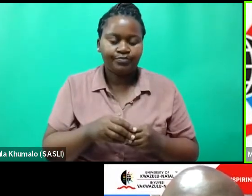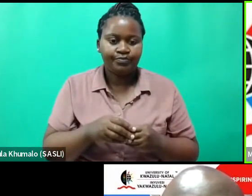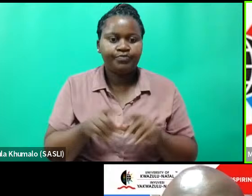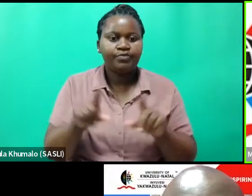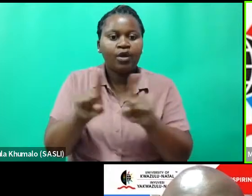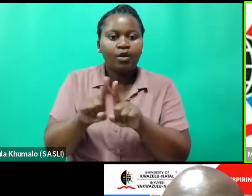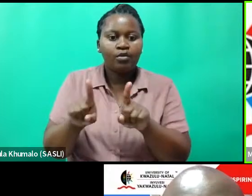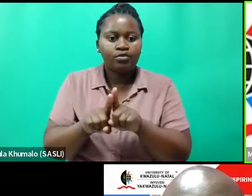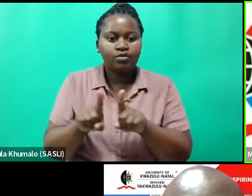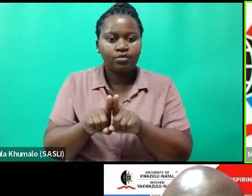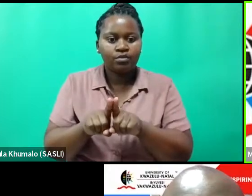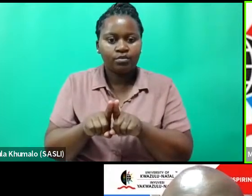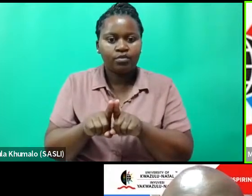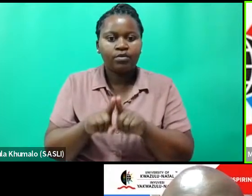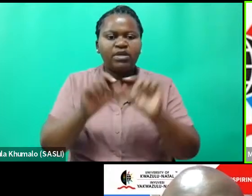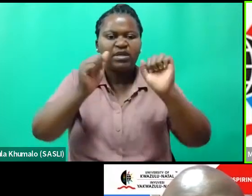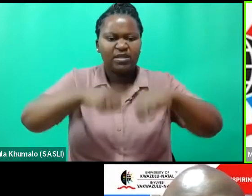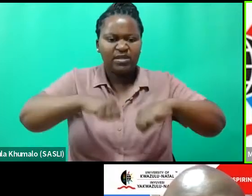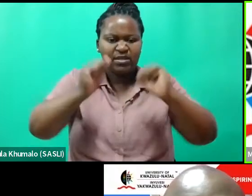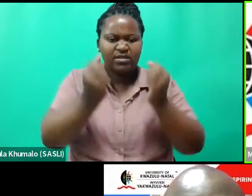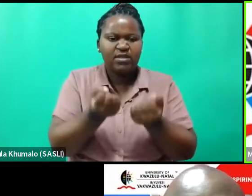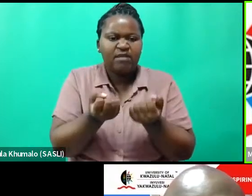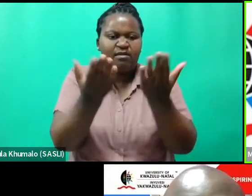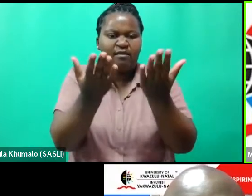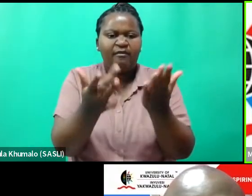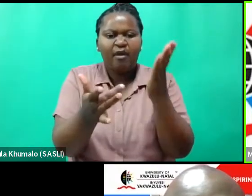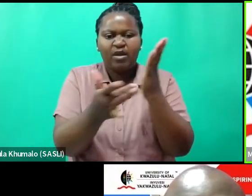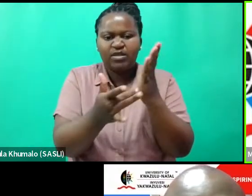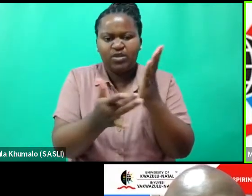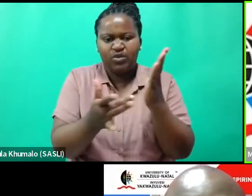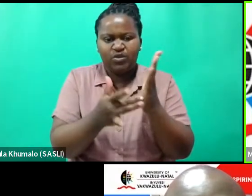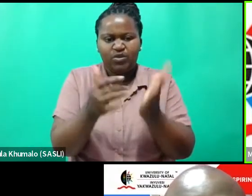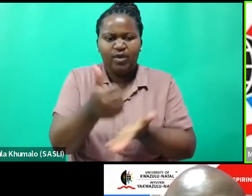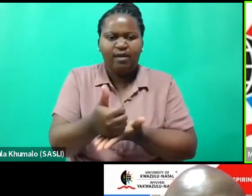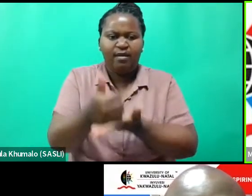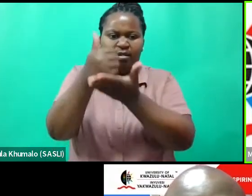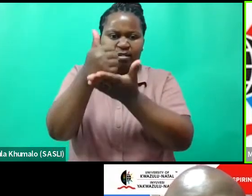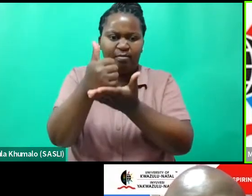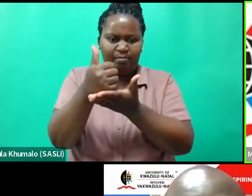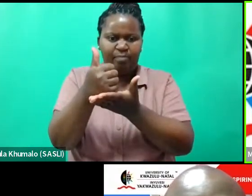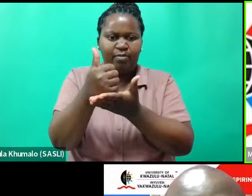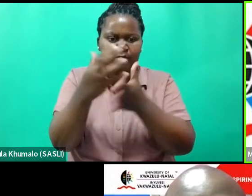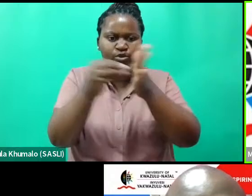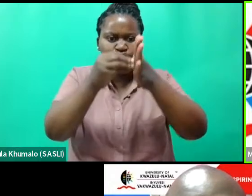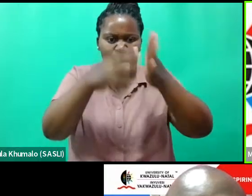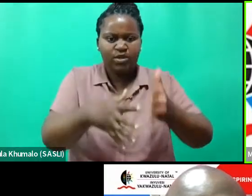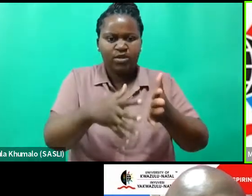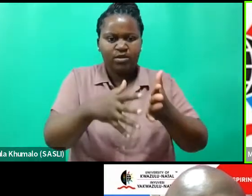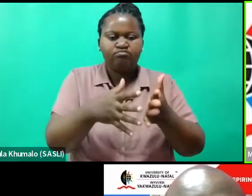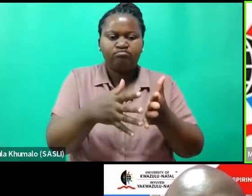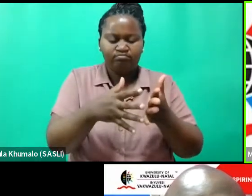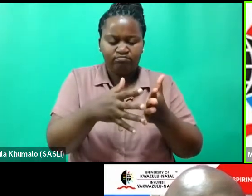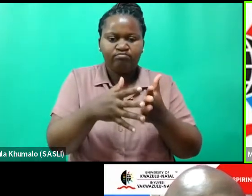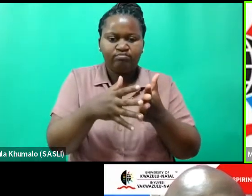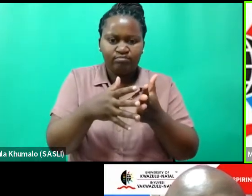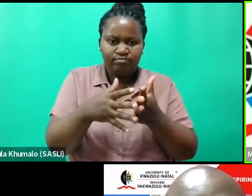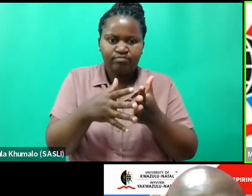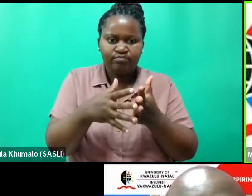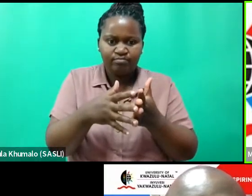also, provide technology that can help such students while they're at the